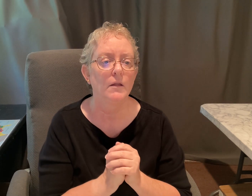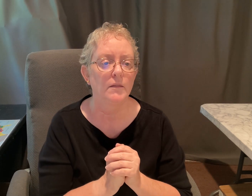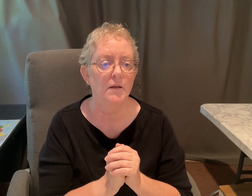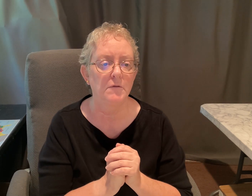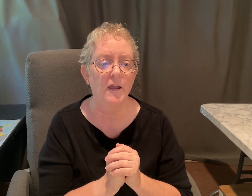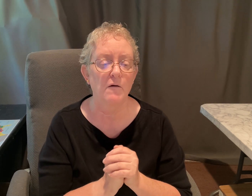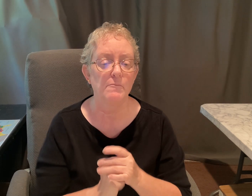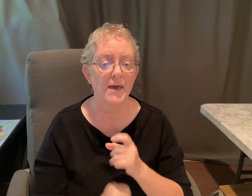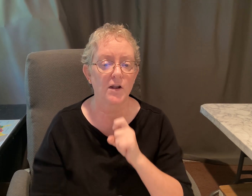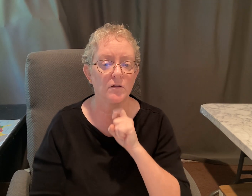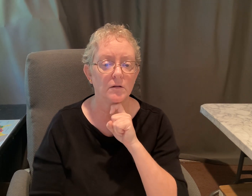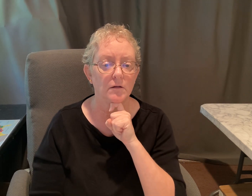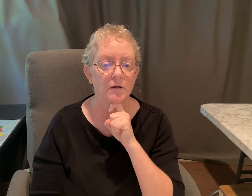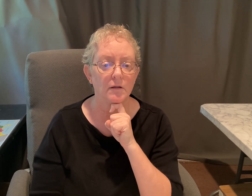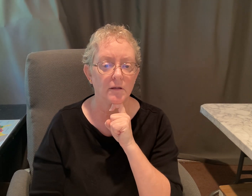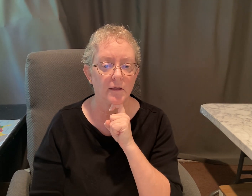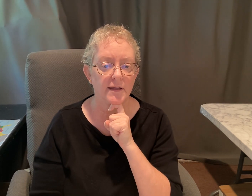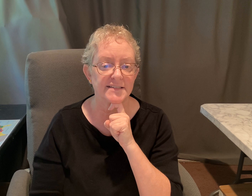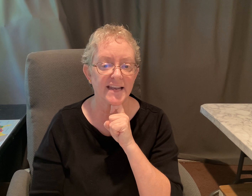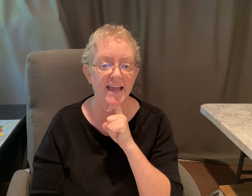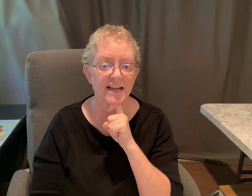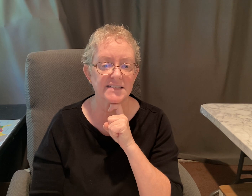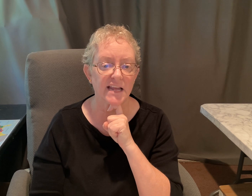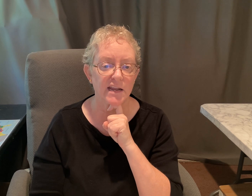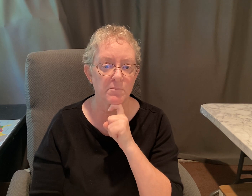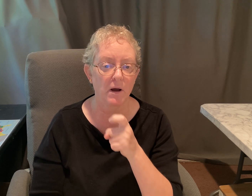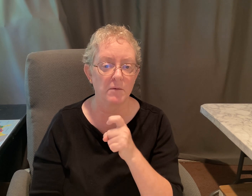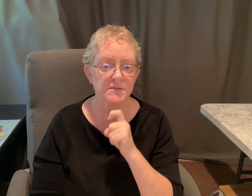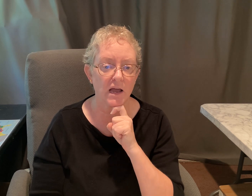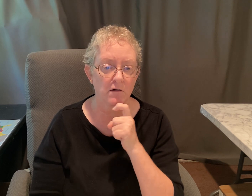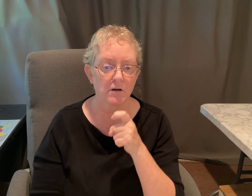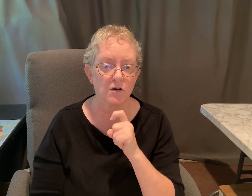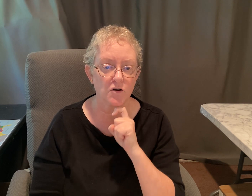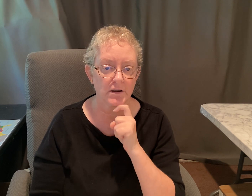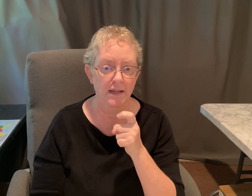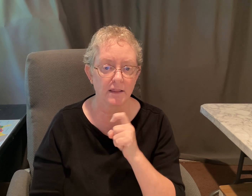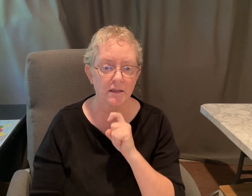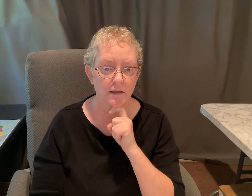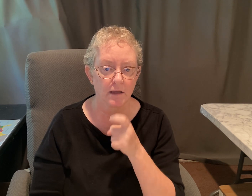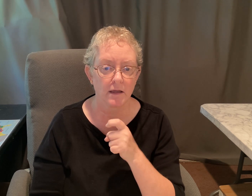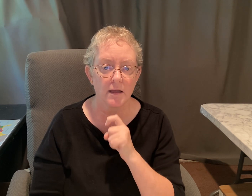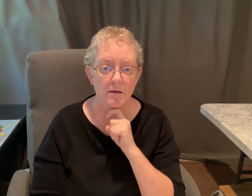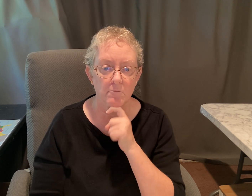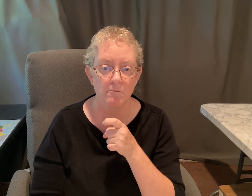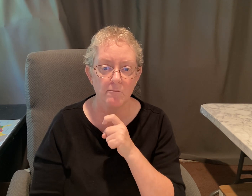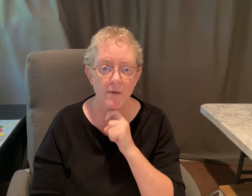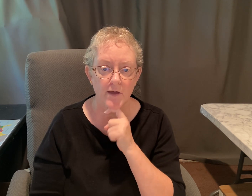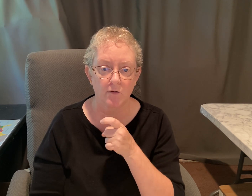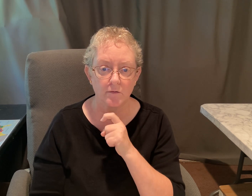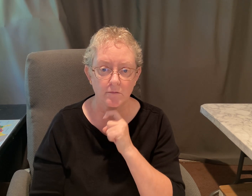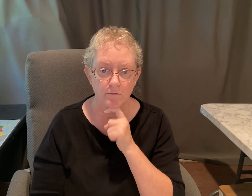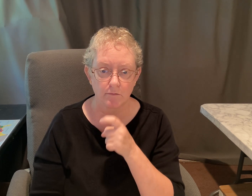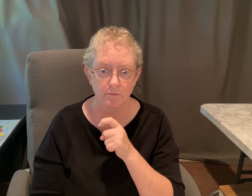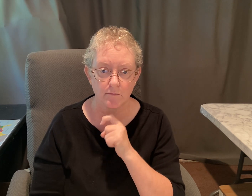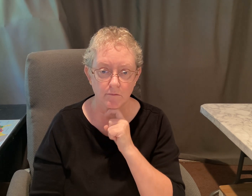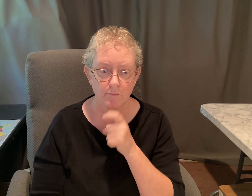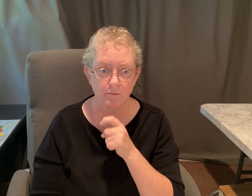Then we have metal. It's an X and it pops out underneath. Metal.